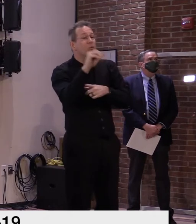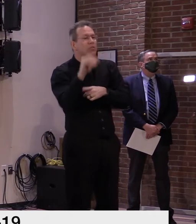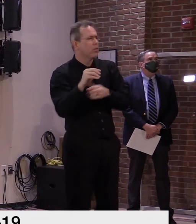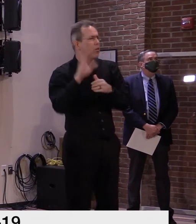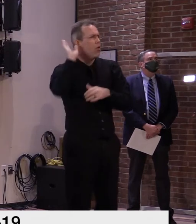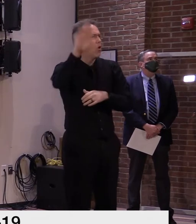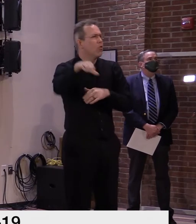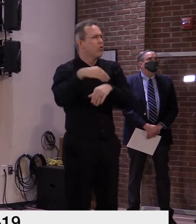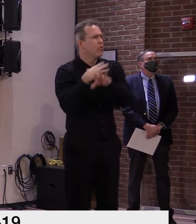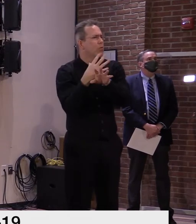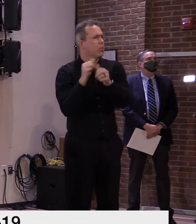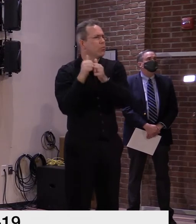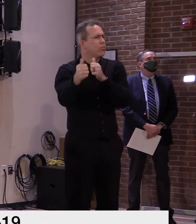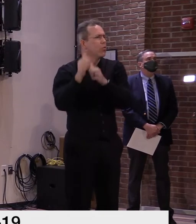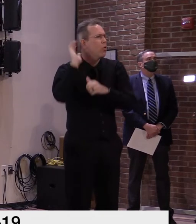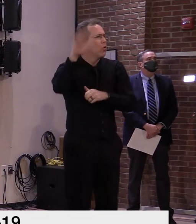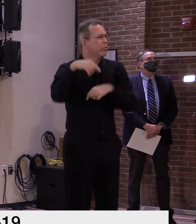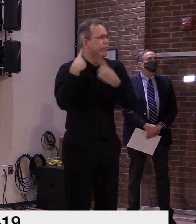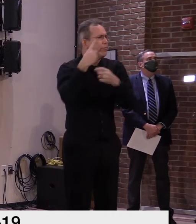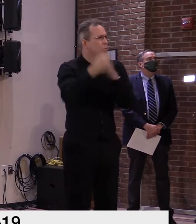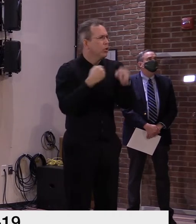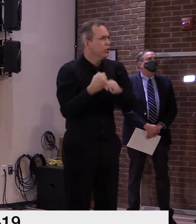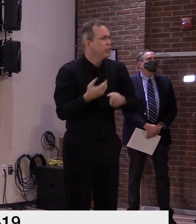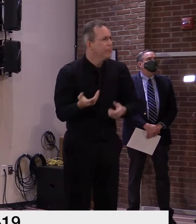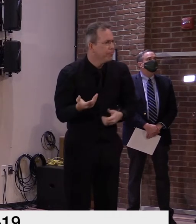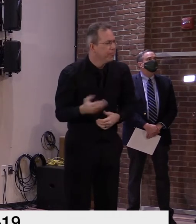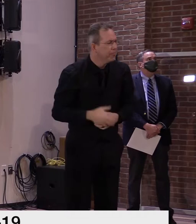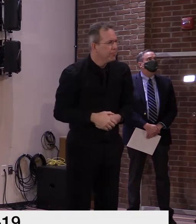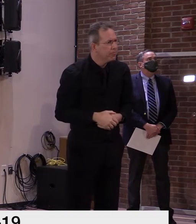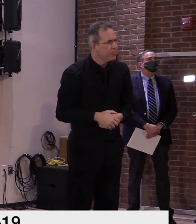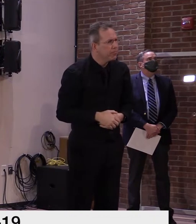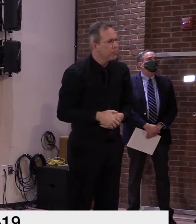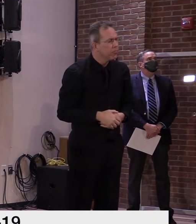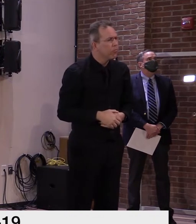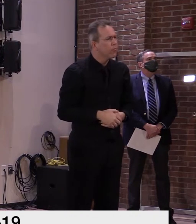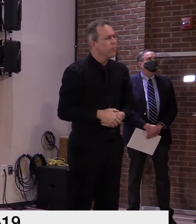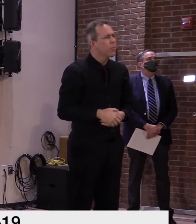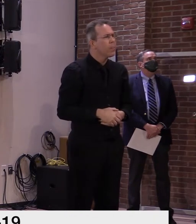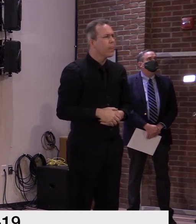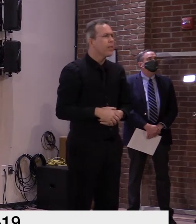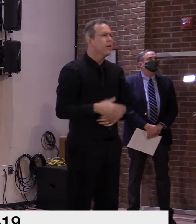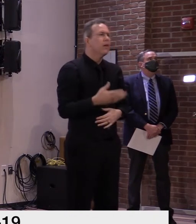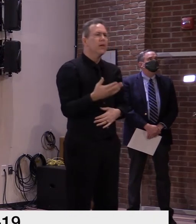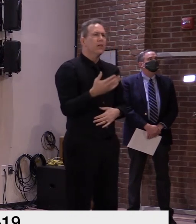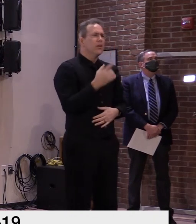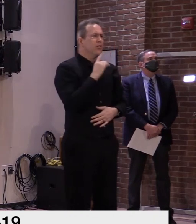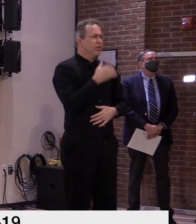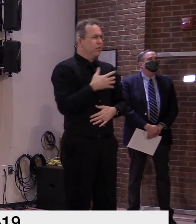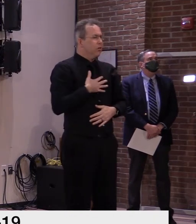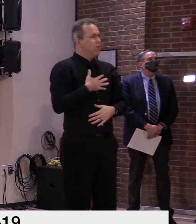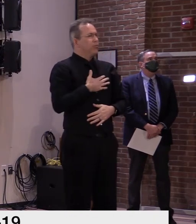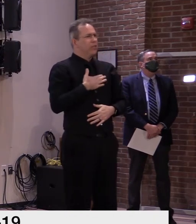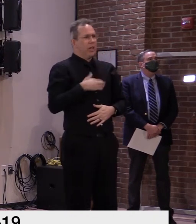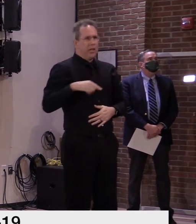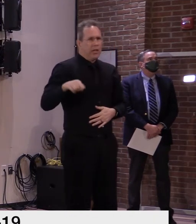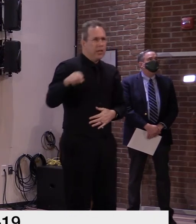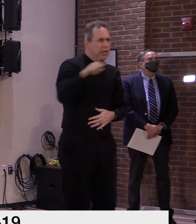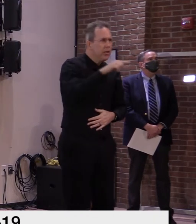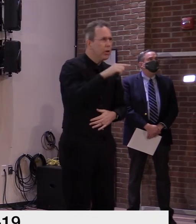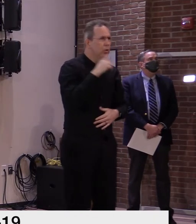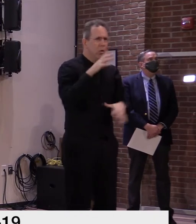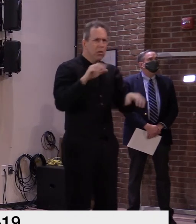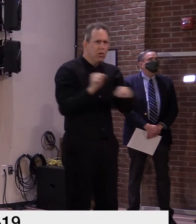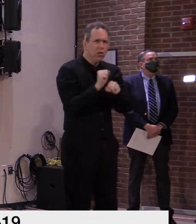fully remote after nearly a year. I appreciate the work of school employees and know